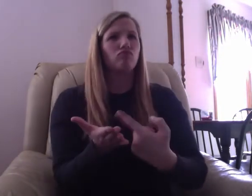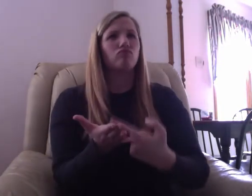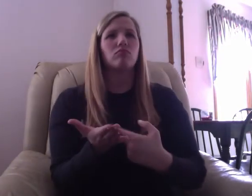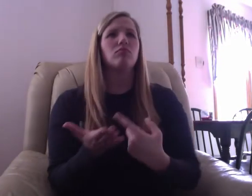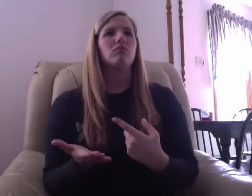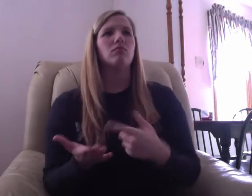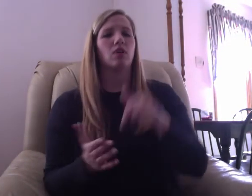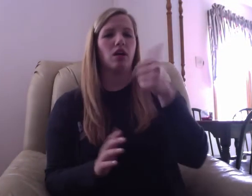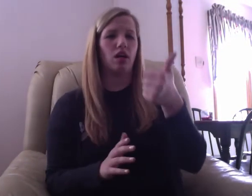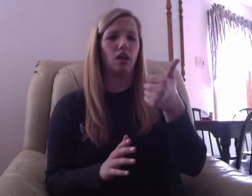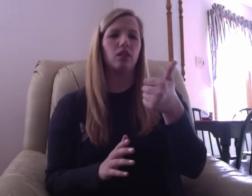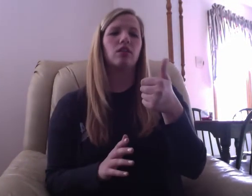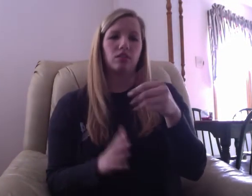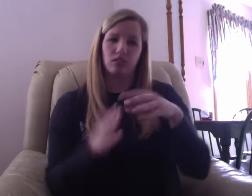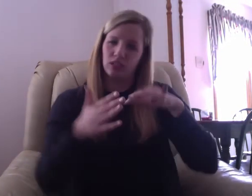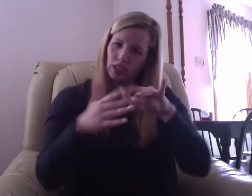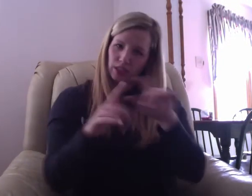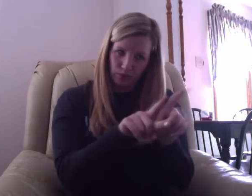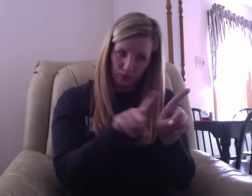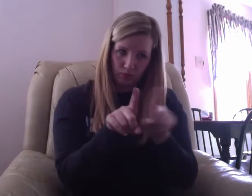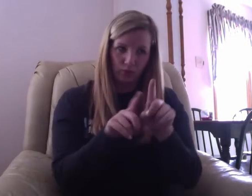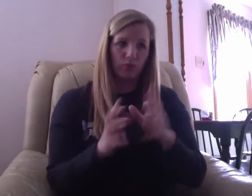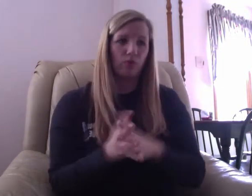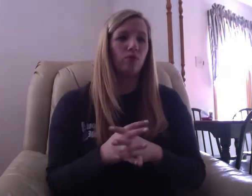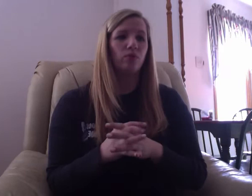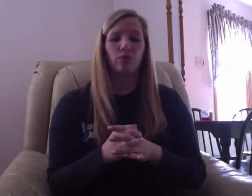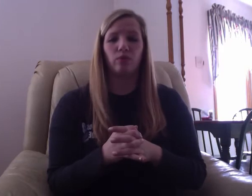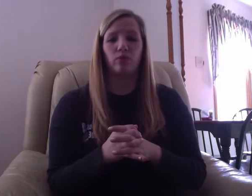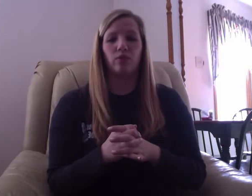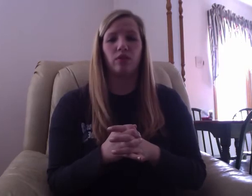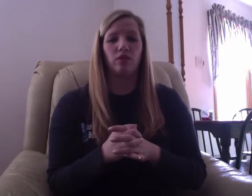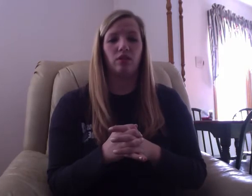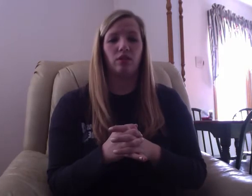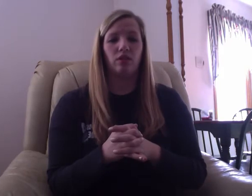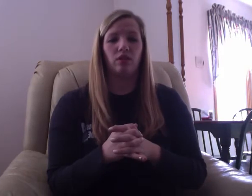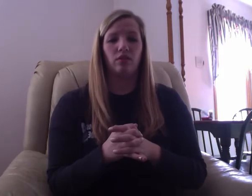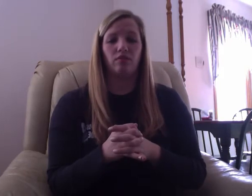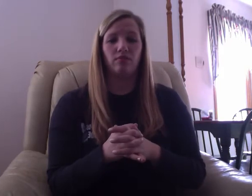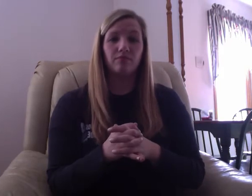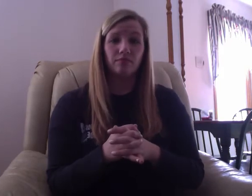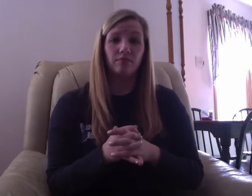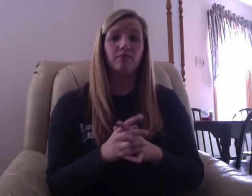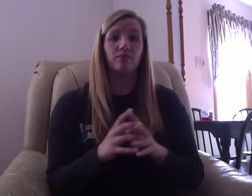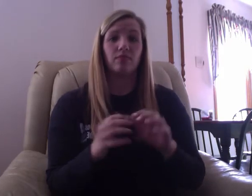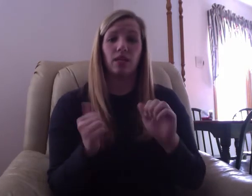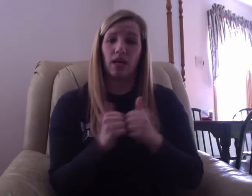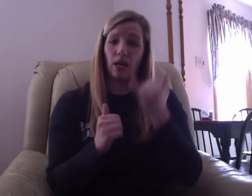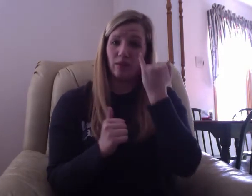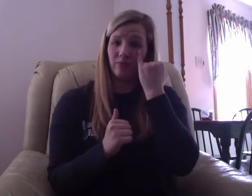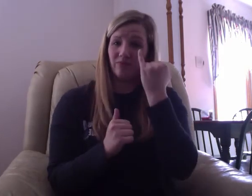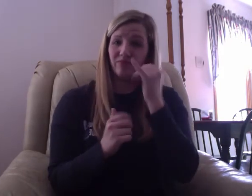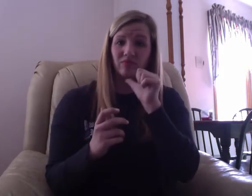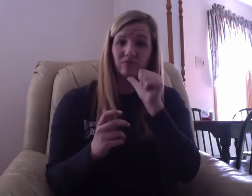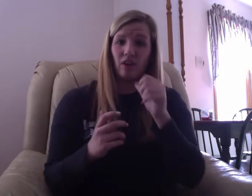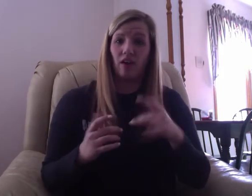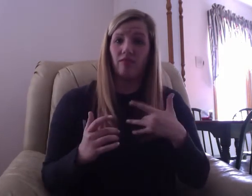other studies have been done about other racial and ethnic minorities, about how if you don't feel accepted on your campus,